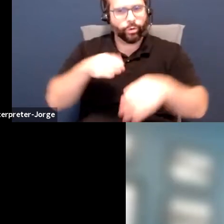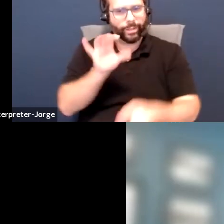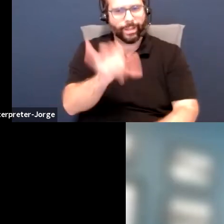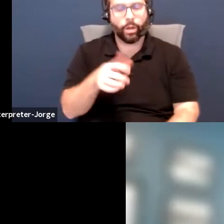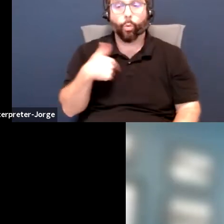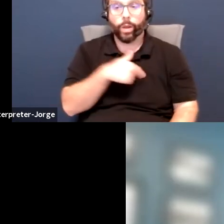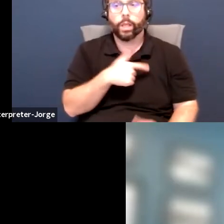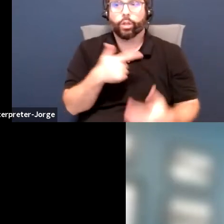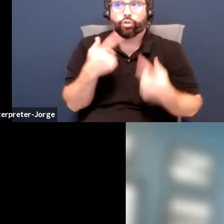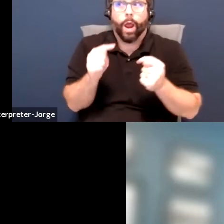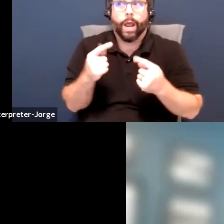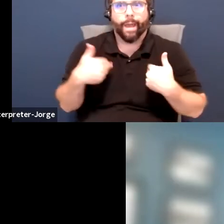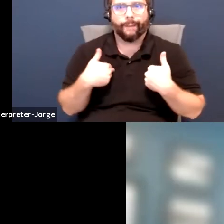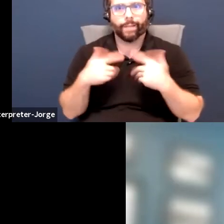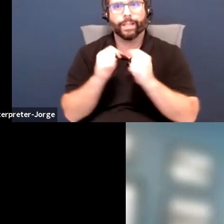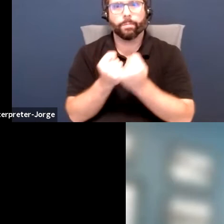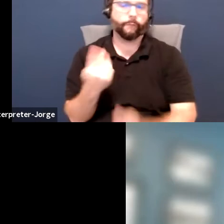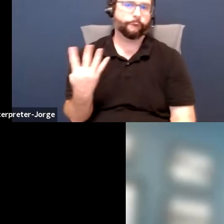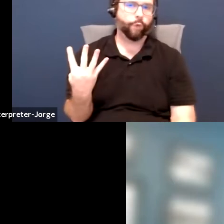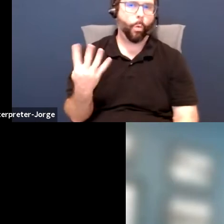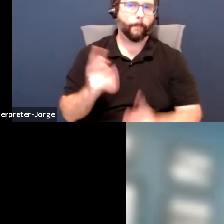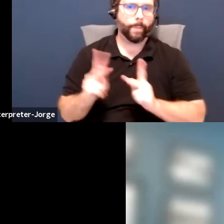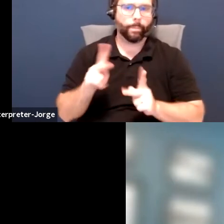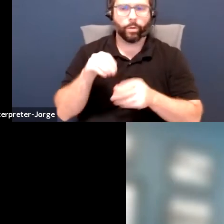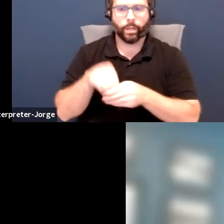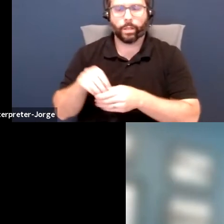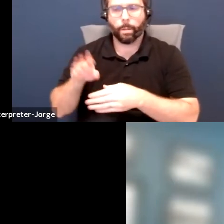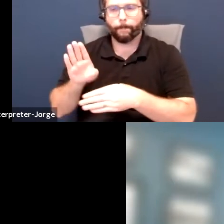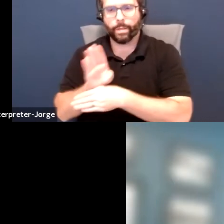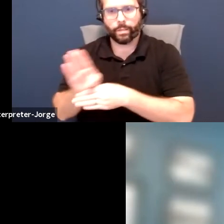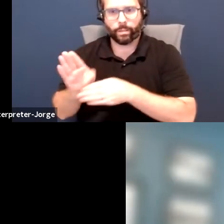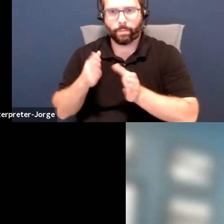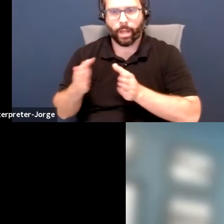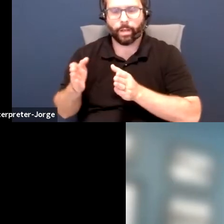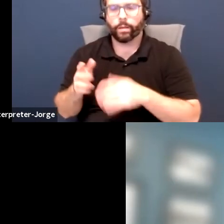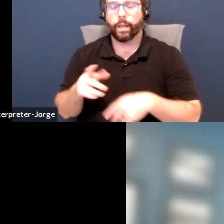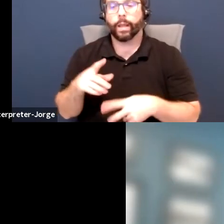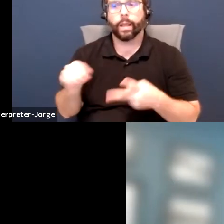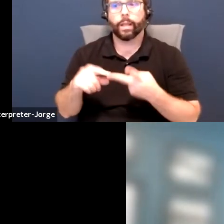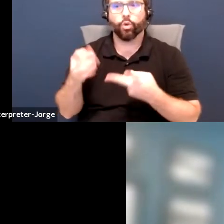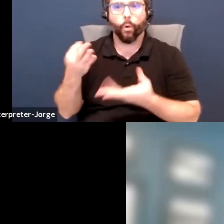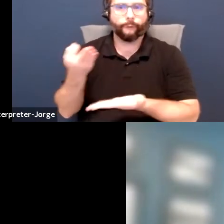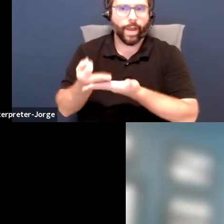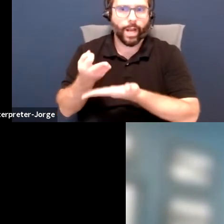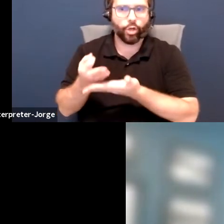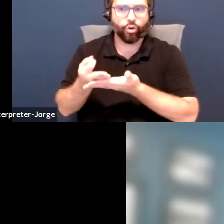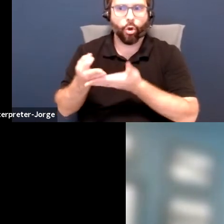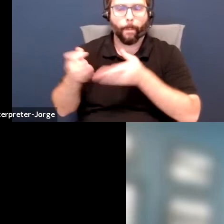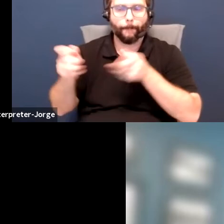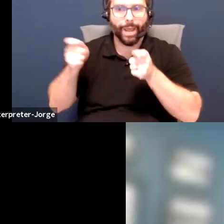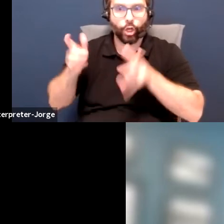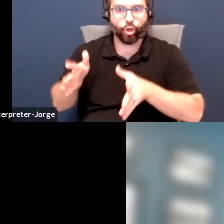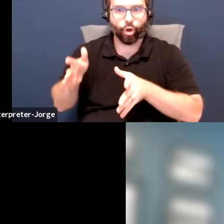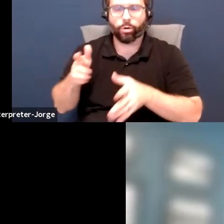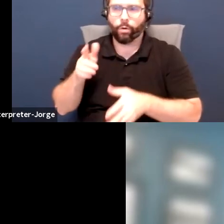business plan, and the financial manager, financial guru in your center is critical to all of